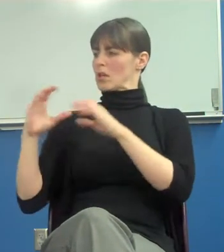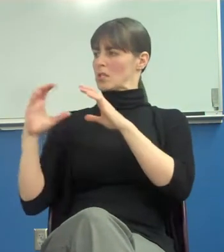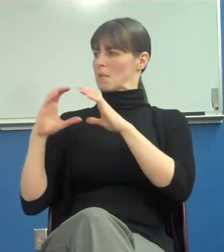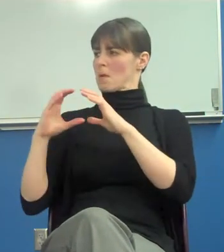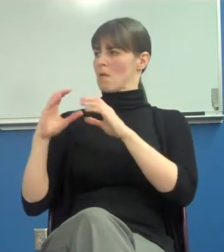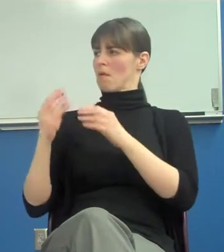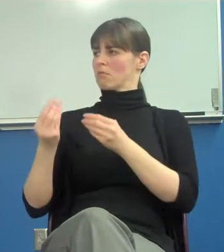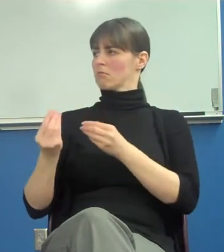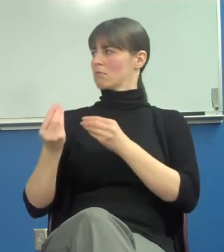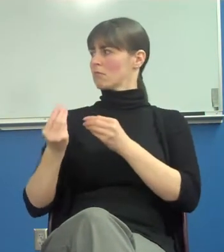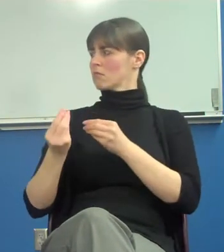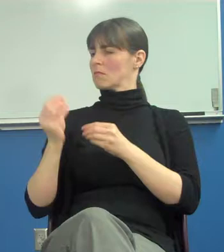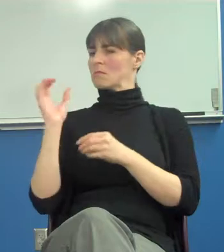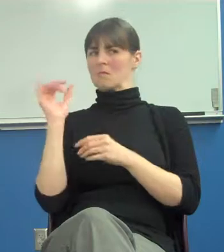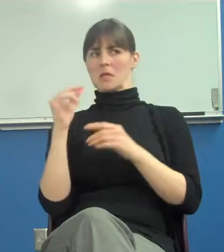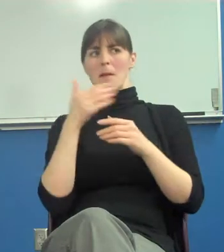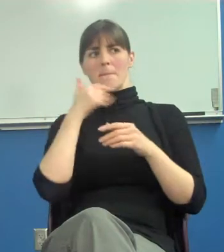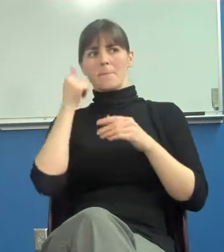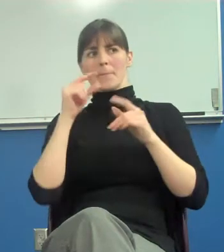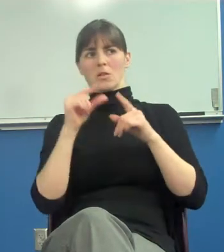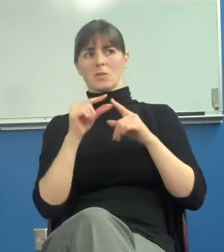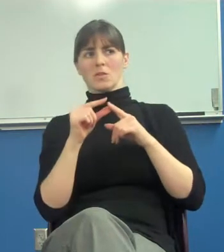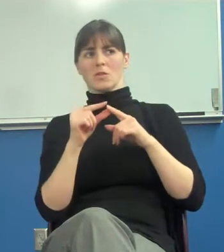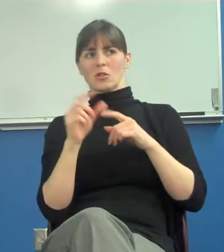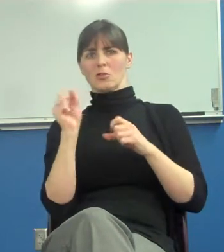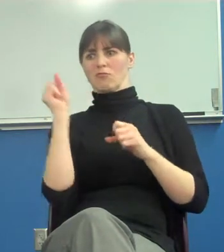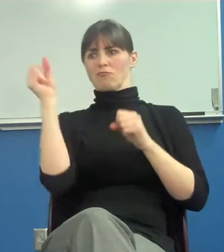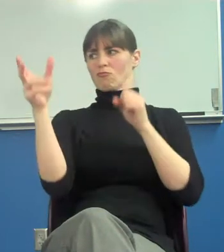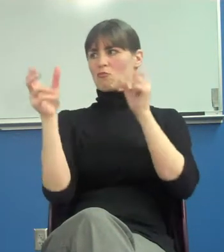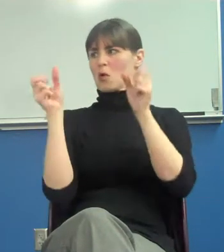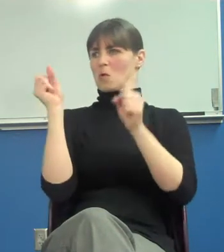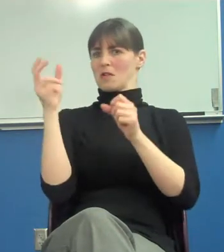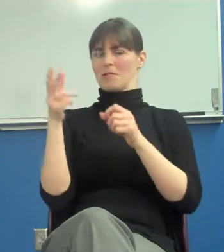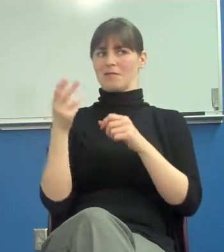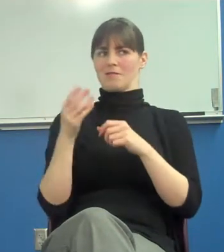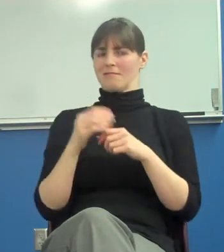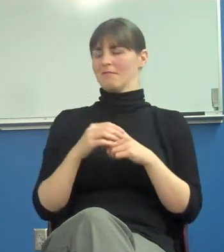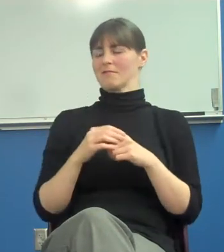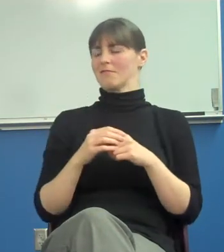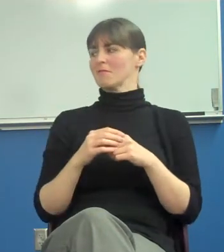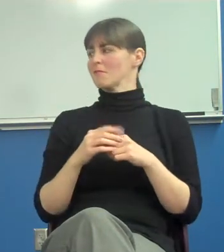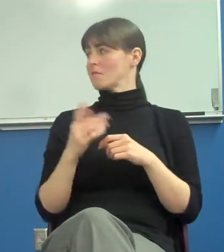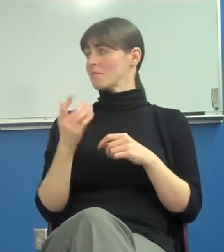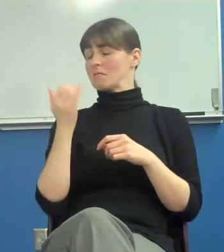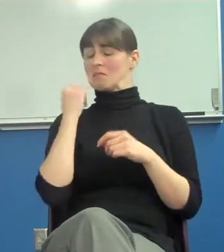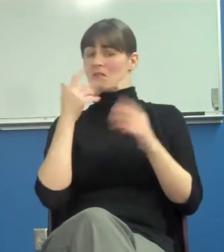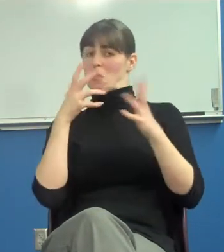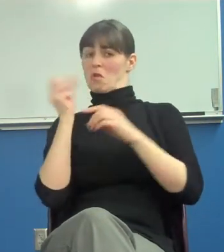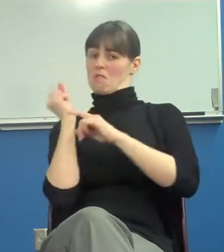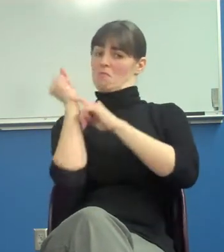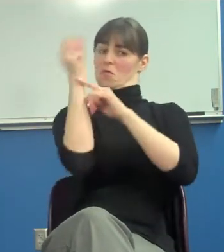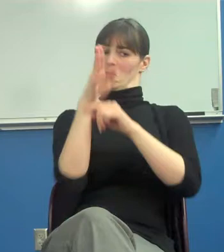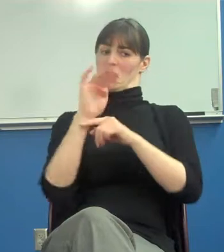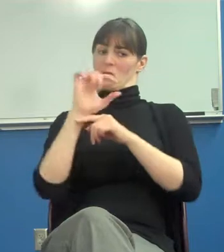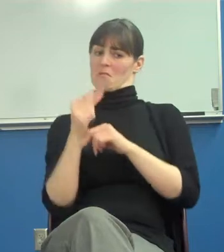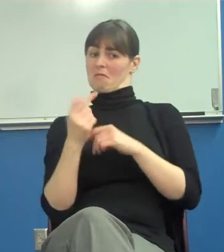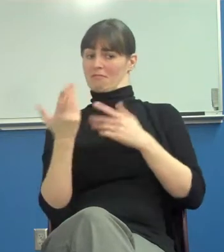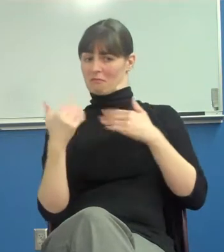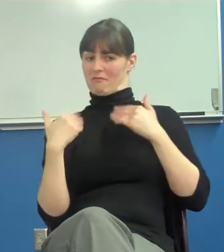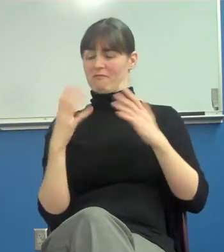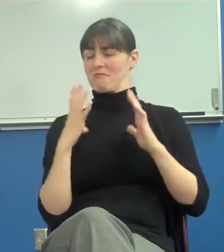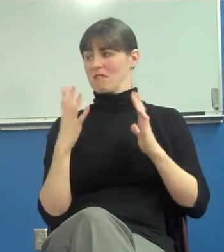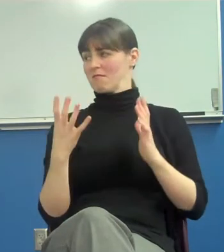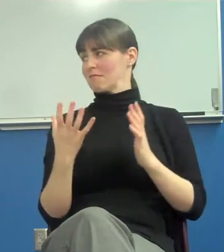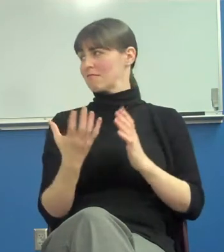stress That, ball. I guess that's a better I thought you word. were like tossing Stress bean ball. bags like Aiden. I guess if you want to throw bean bags around, but